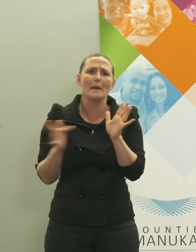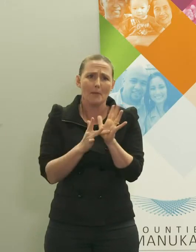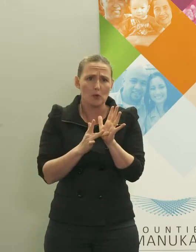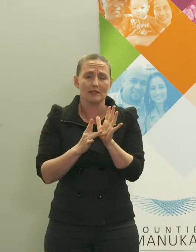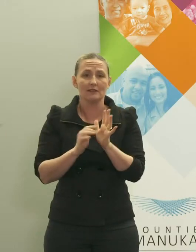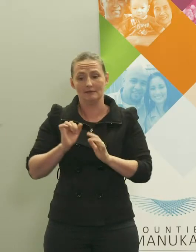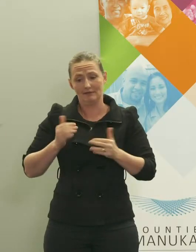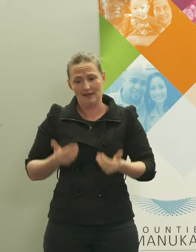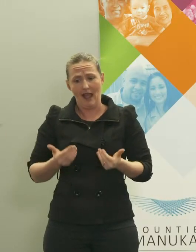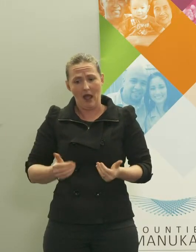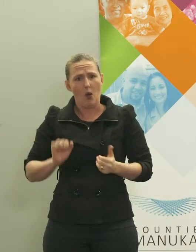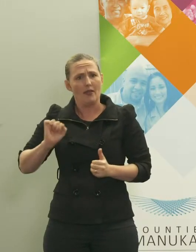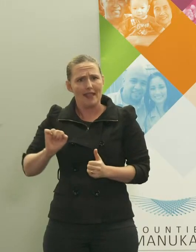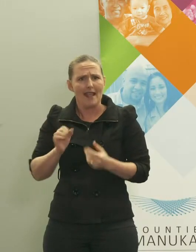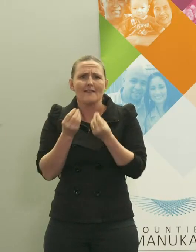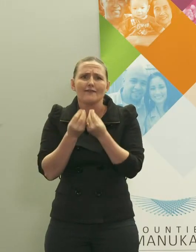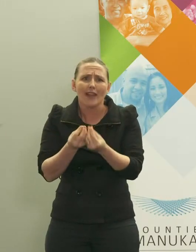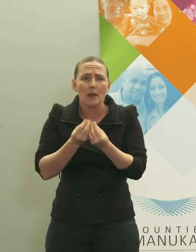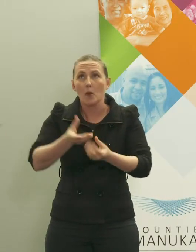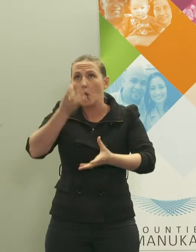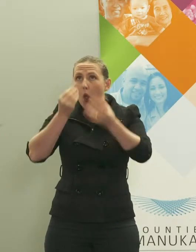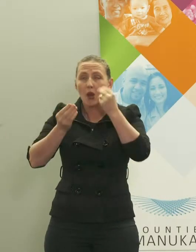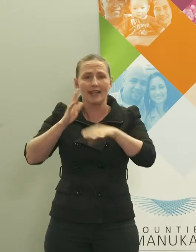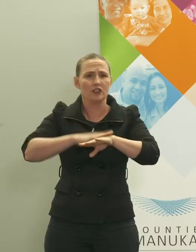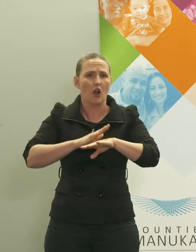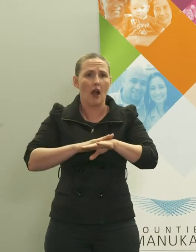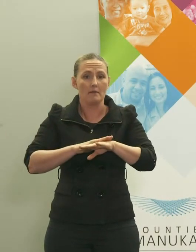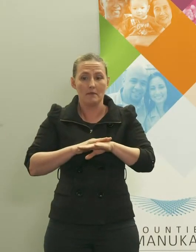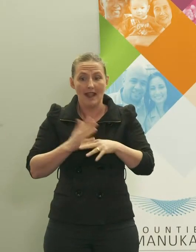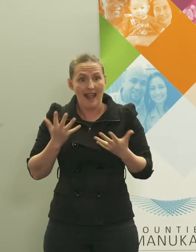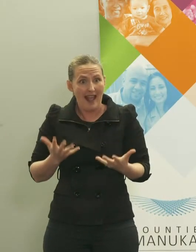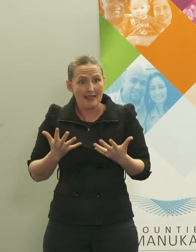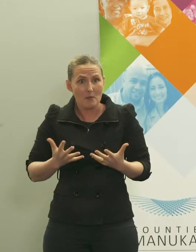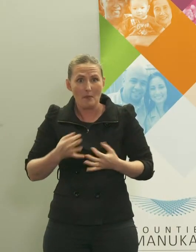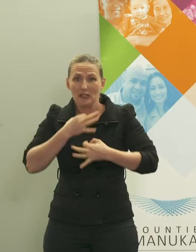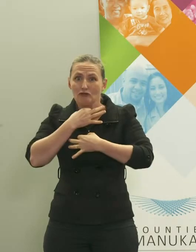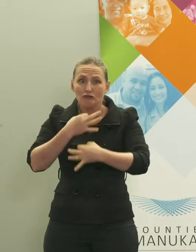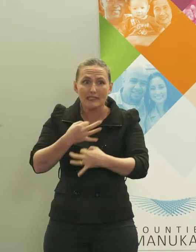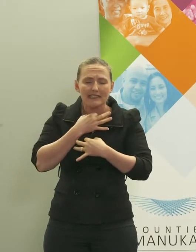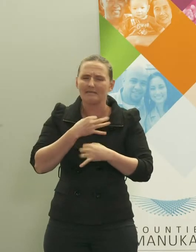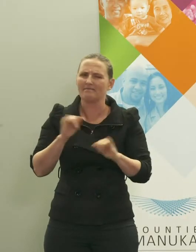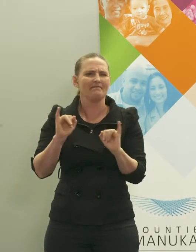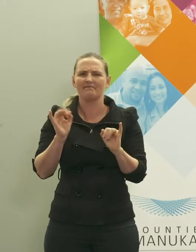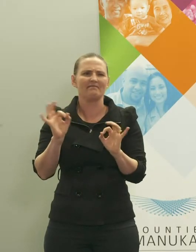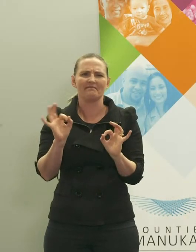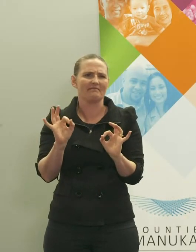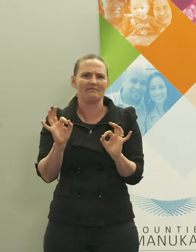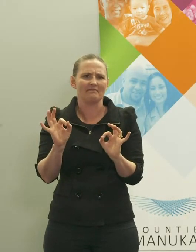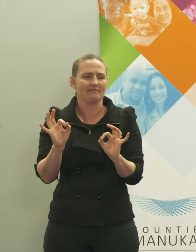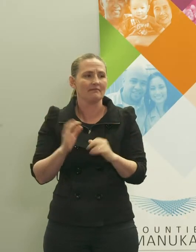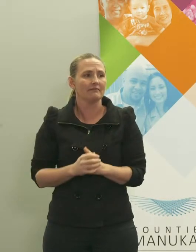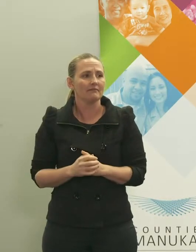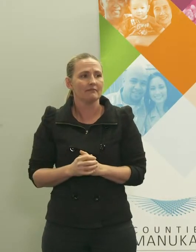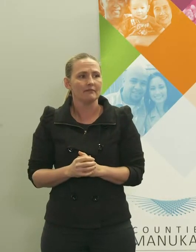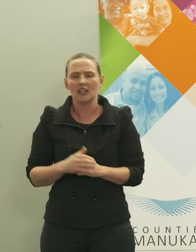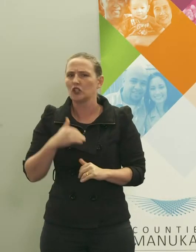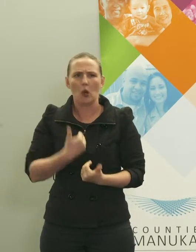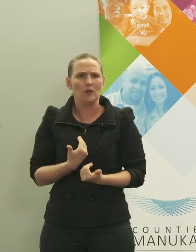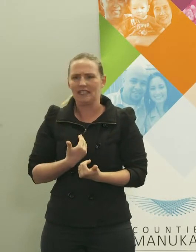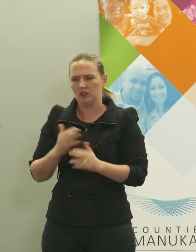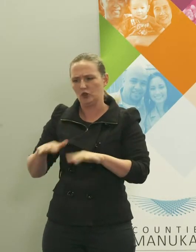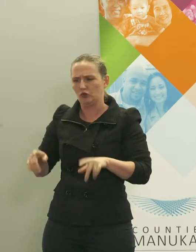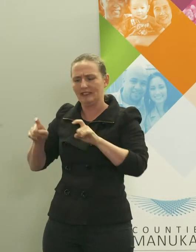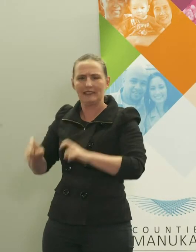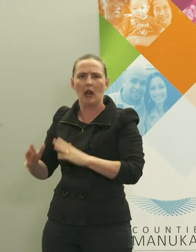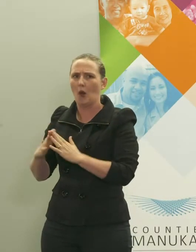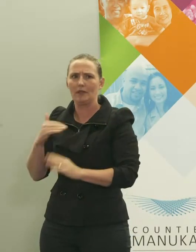time, and there really isn't the public health risk that really should be resulting in those kids staying home. We've had some people